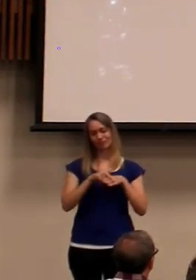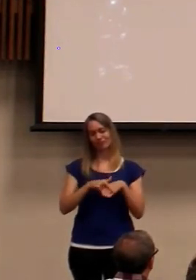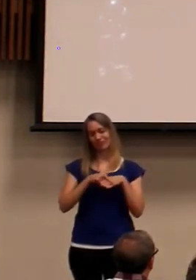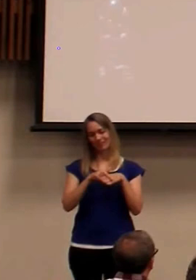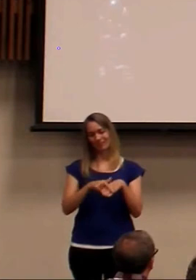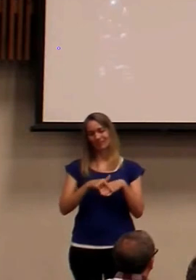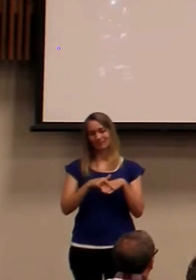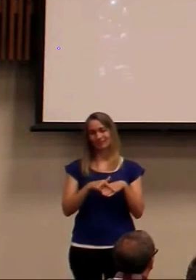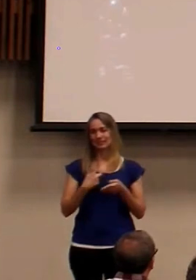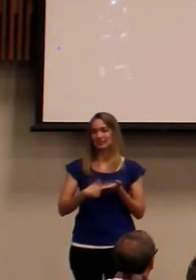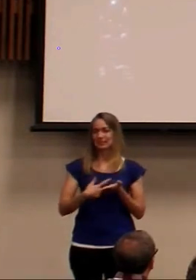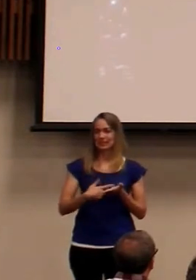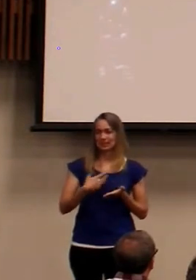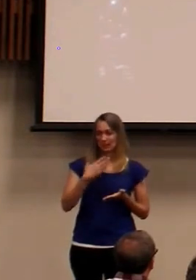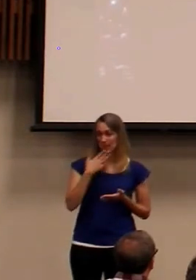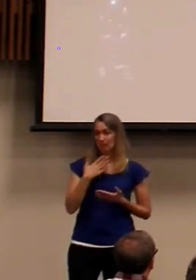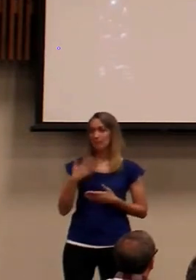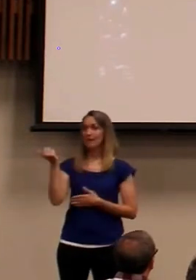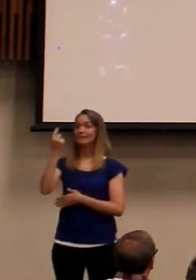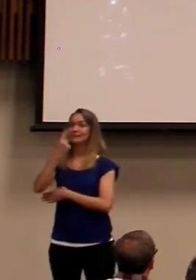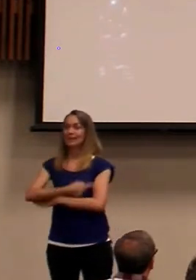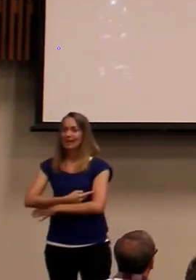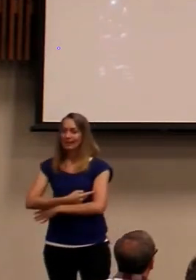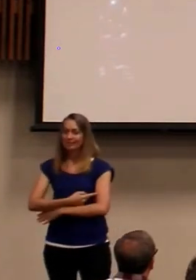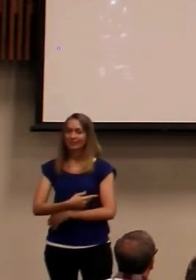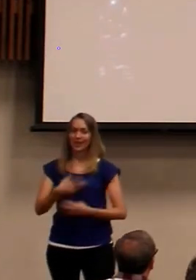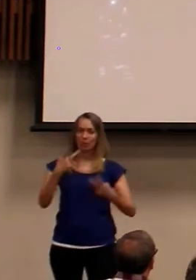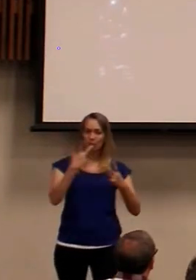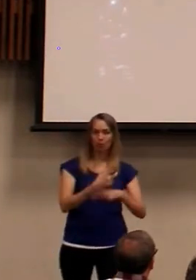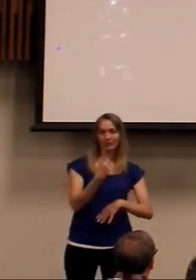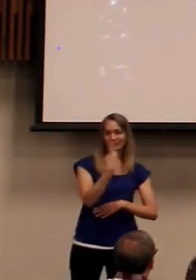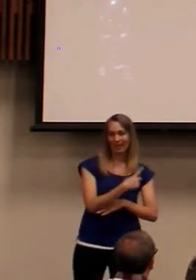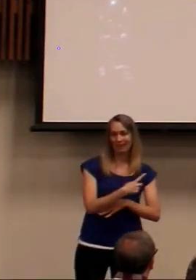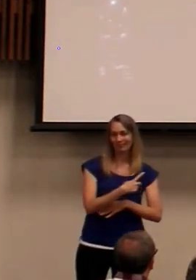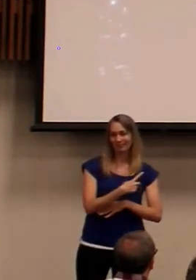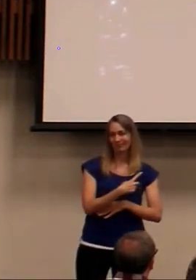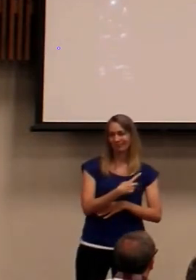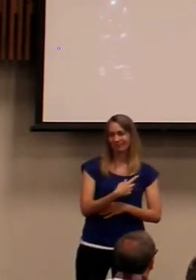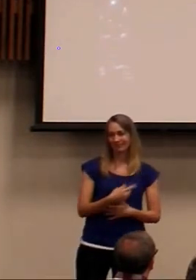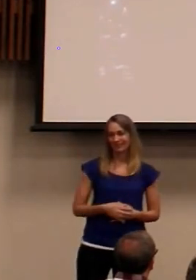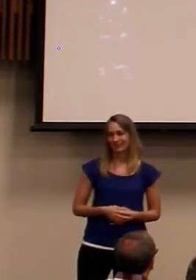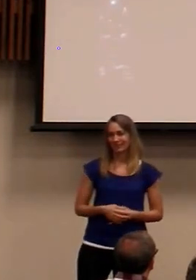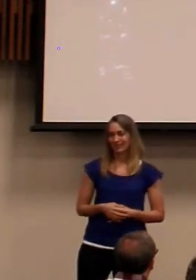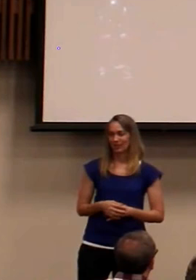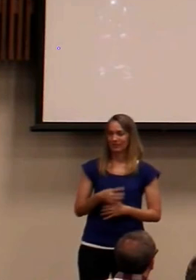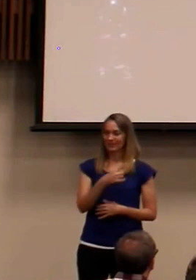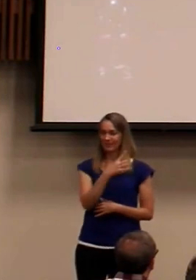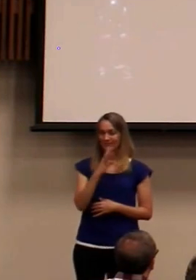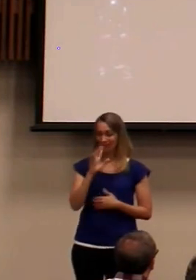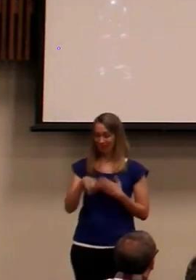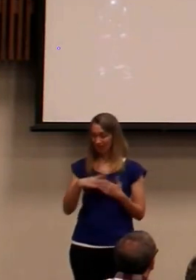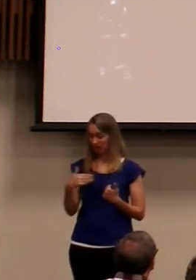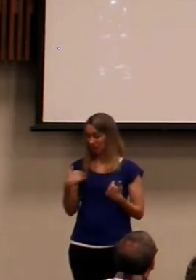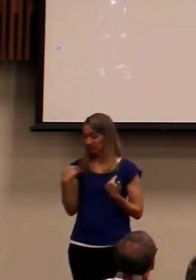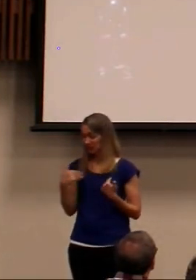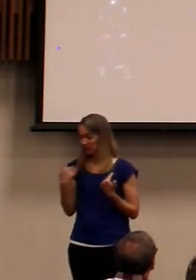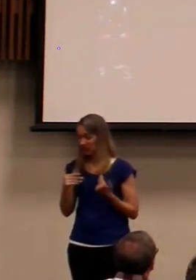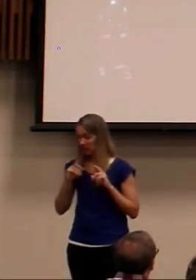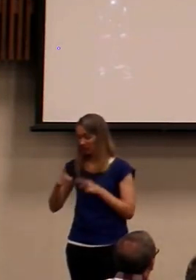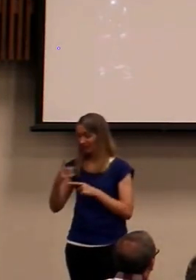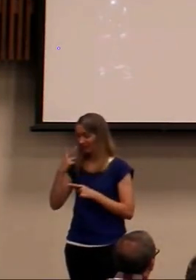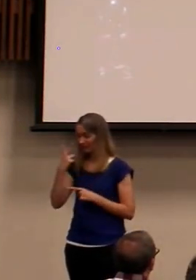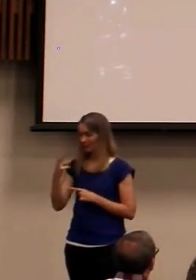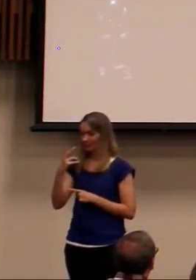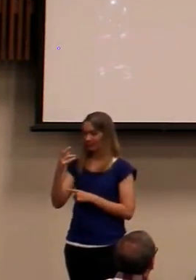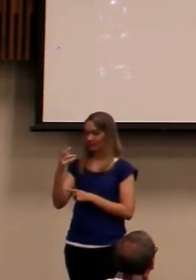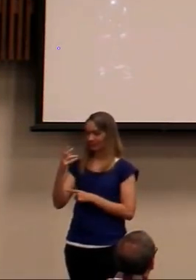best day and their worst day was. Billy Crystal talks about going out and seeing Yankee Stadium and the grass before him and